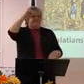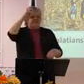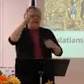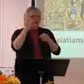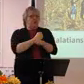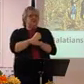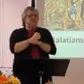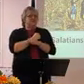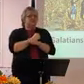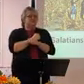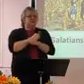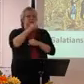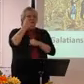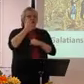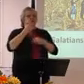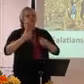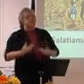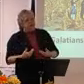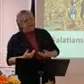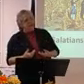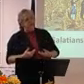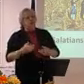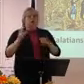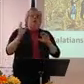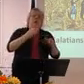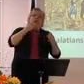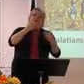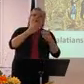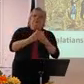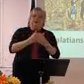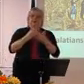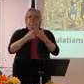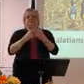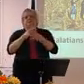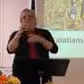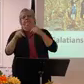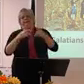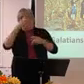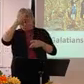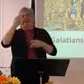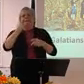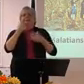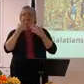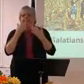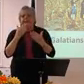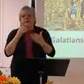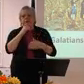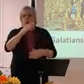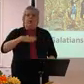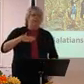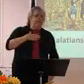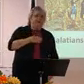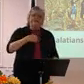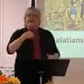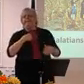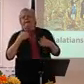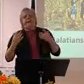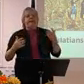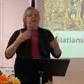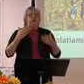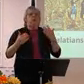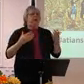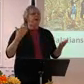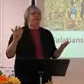Because we get tired of doing good. People often forget to say thanks and don't appreciate what we're doing,